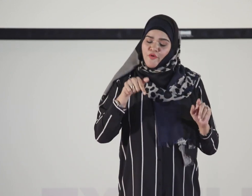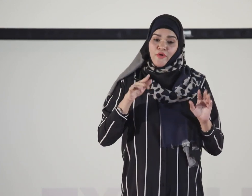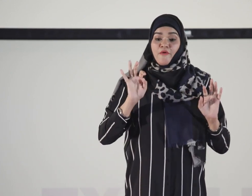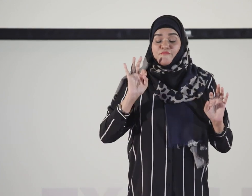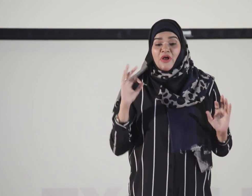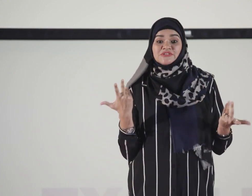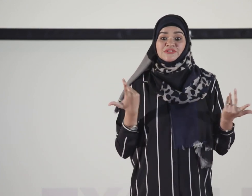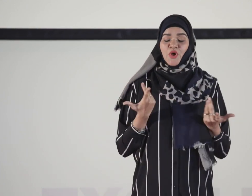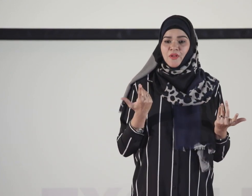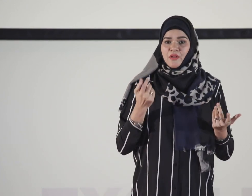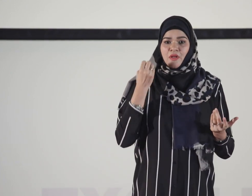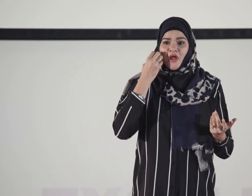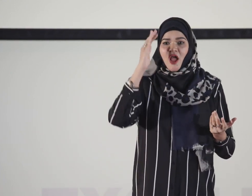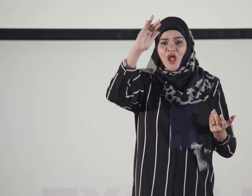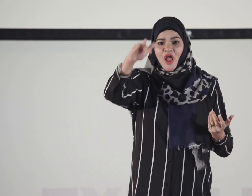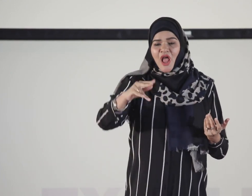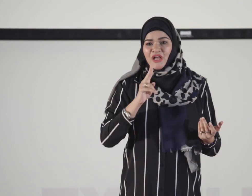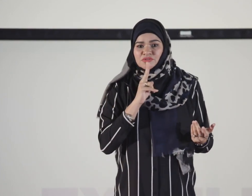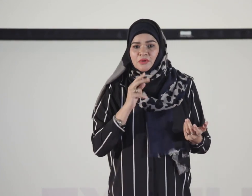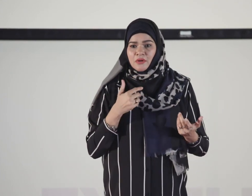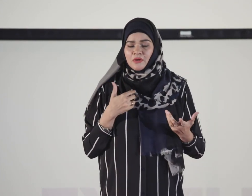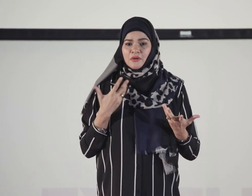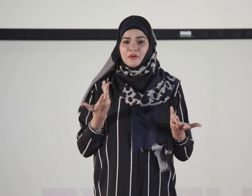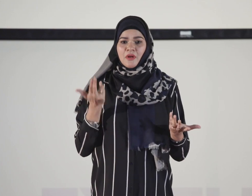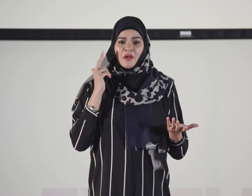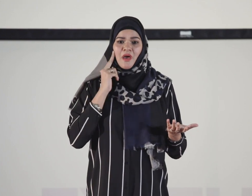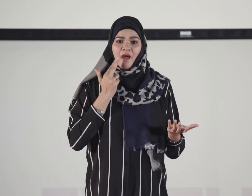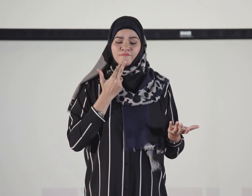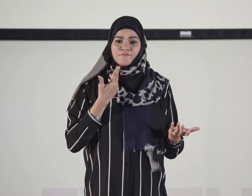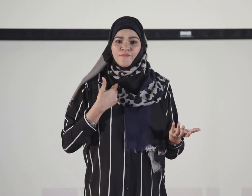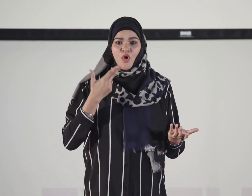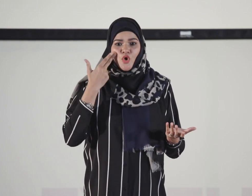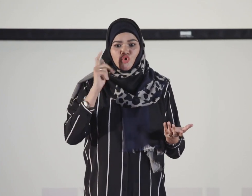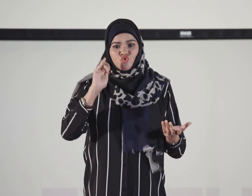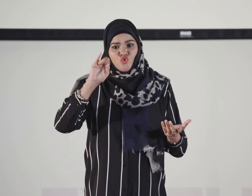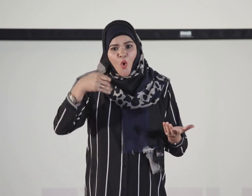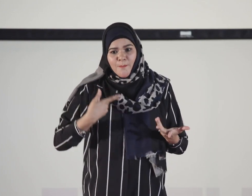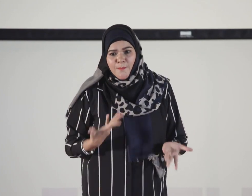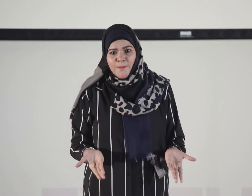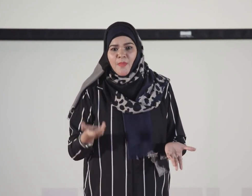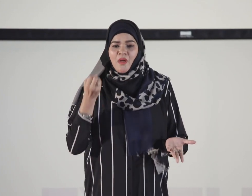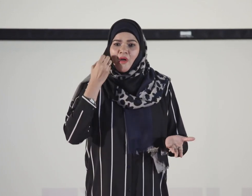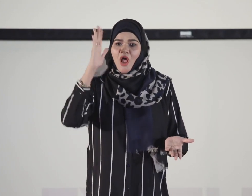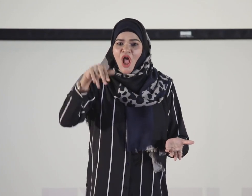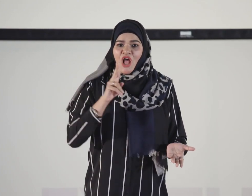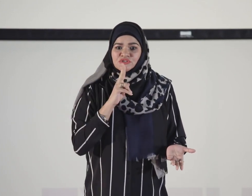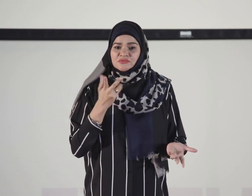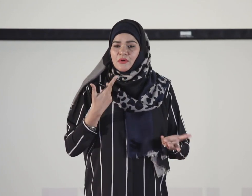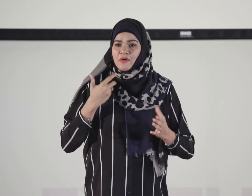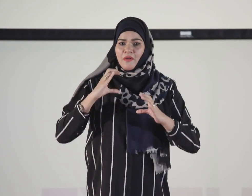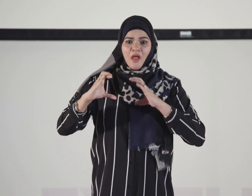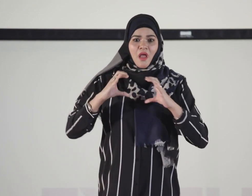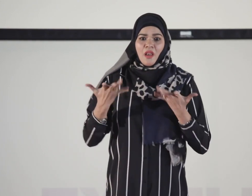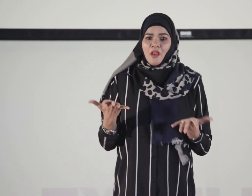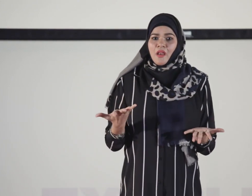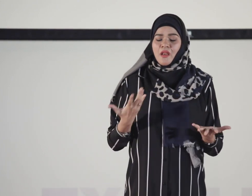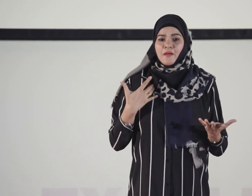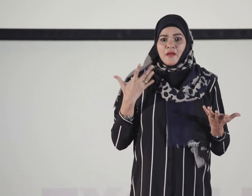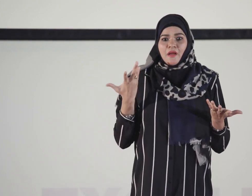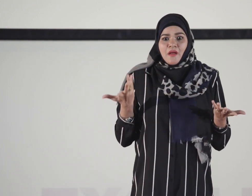The most difficult thing that I faced was to communicate with the hearing world, my hearing customers, and my